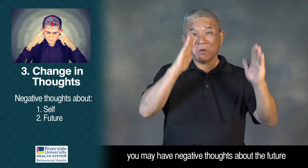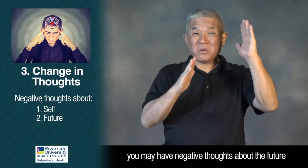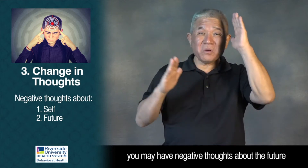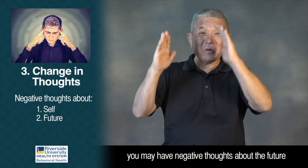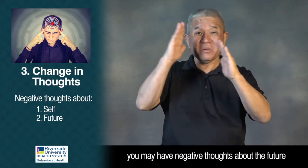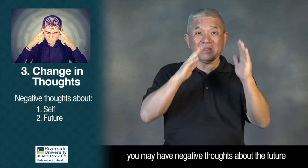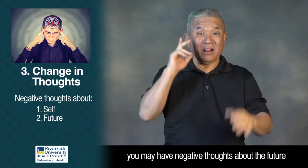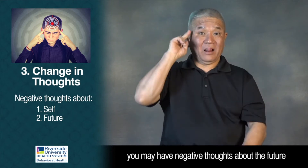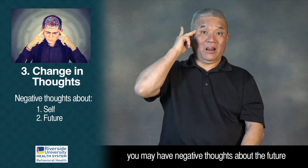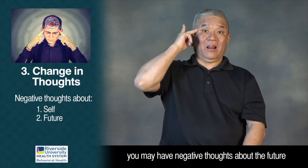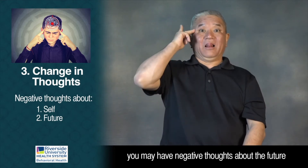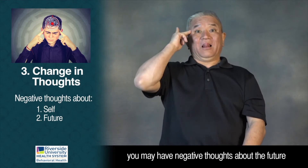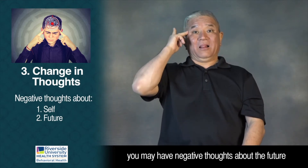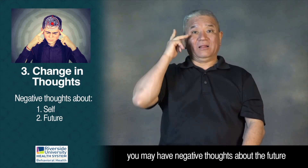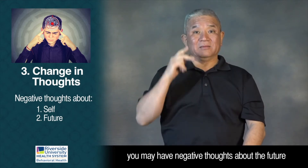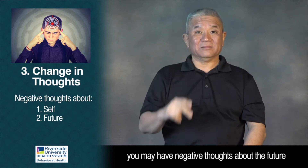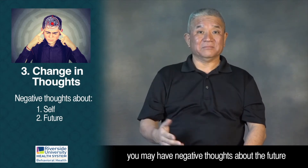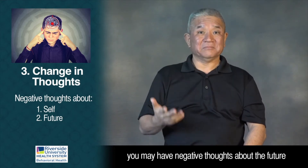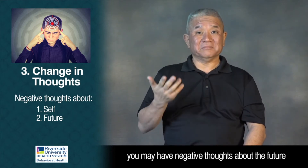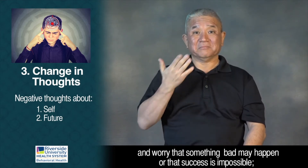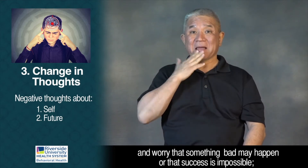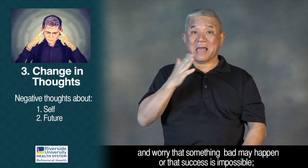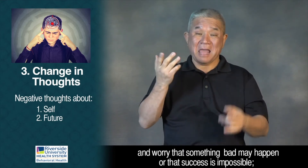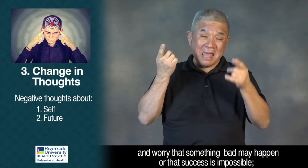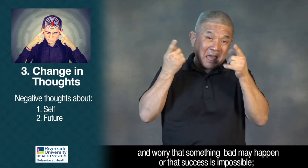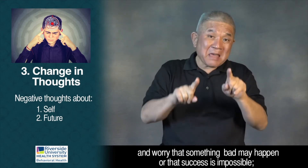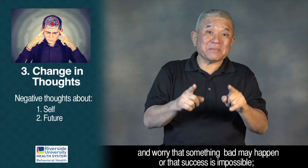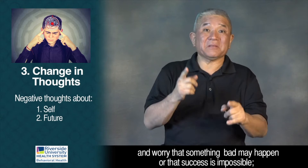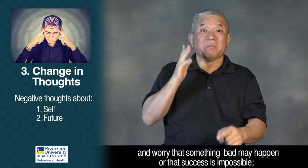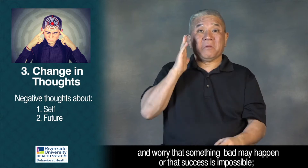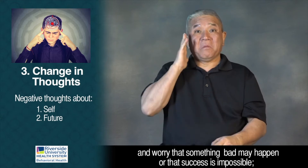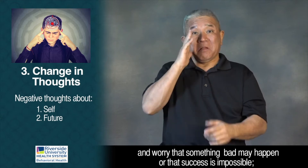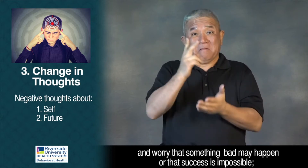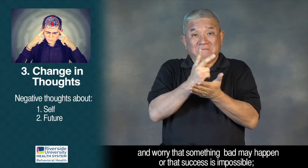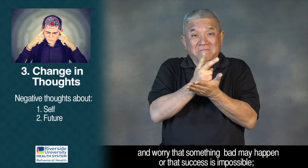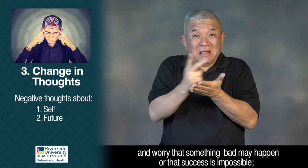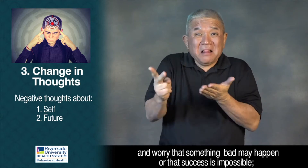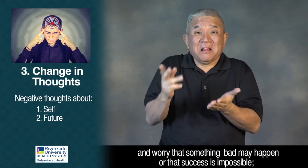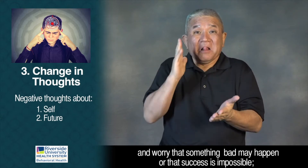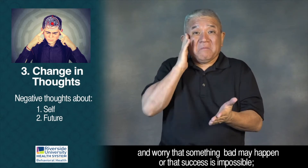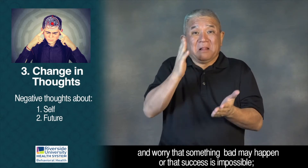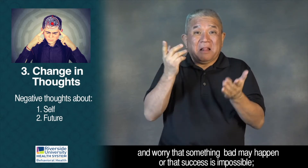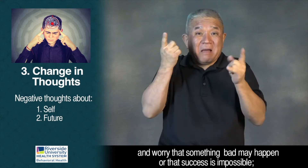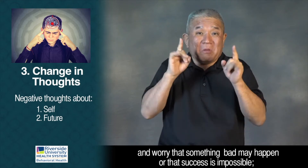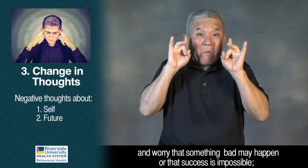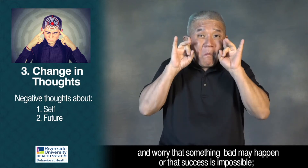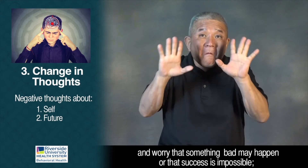You may have negative thoughts about the future and worry that something bad may happen or that success is